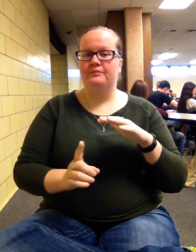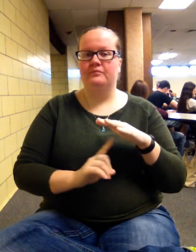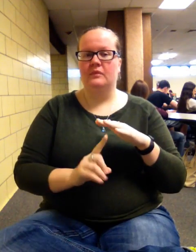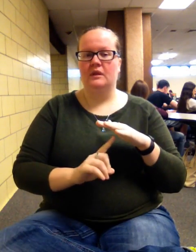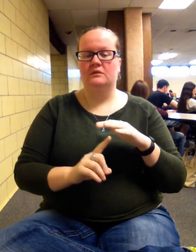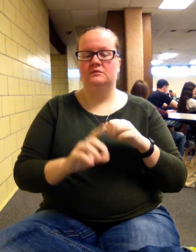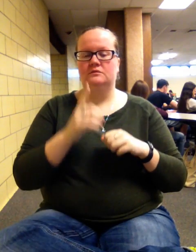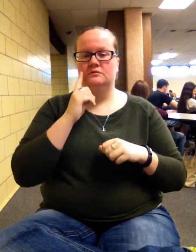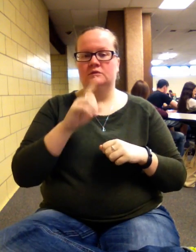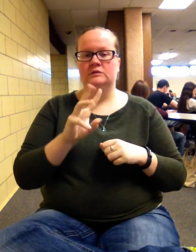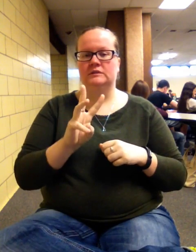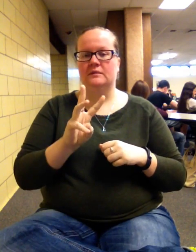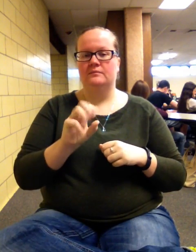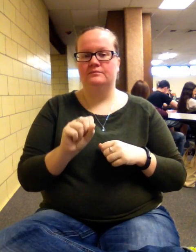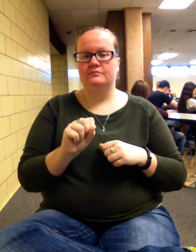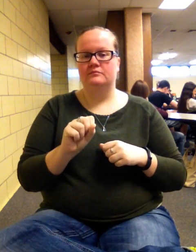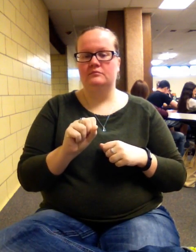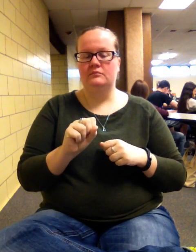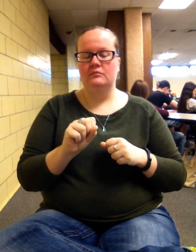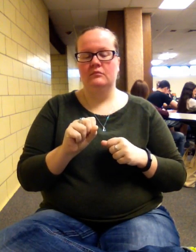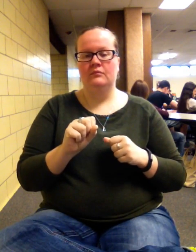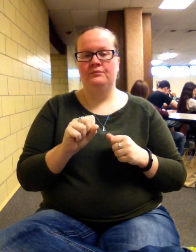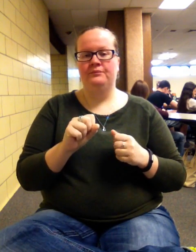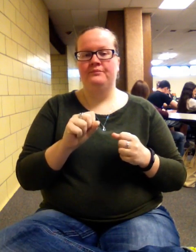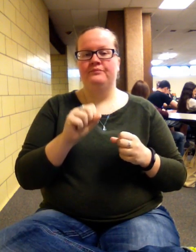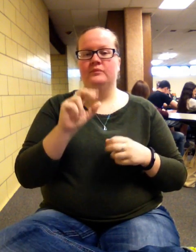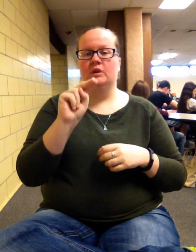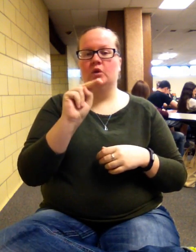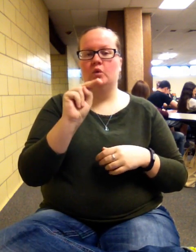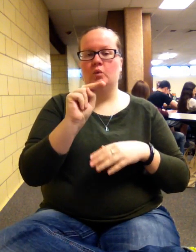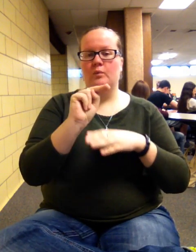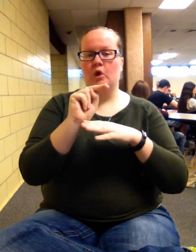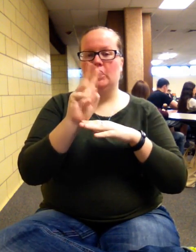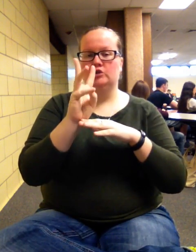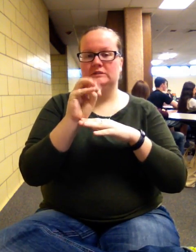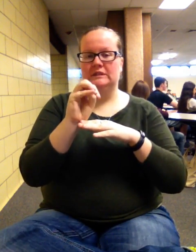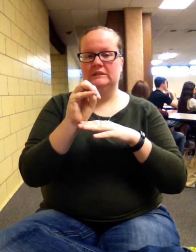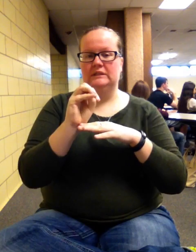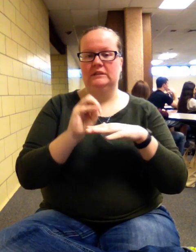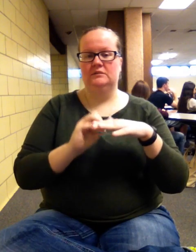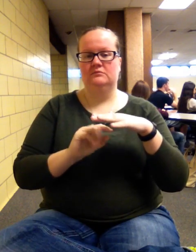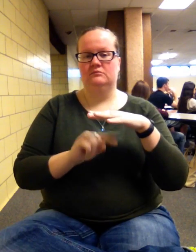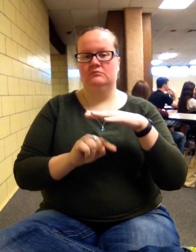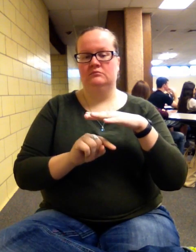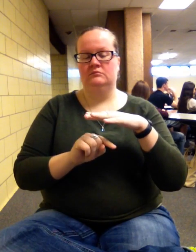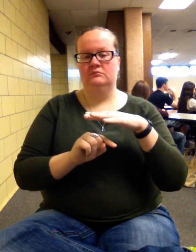WS, the numerator is going to be $60, the denominator is going to be $100.